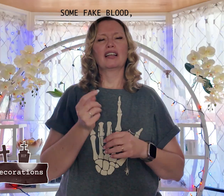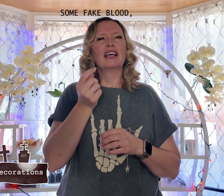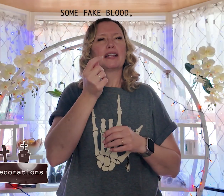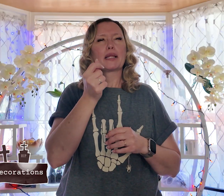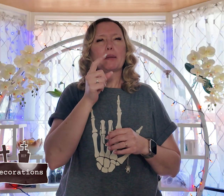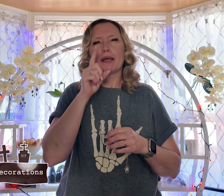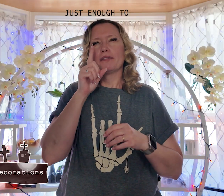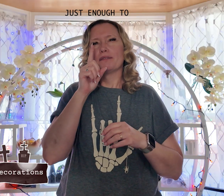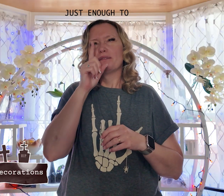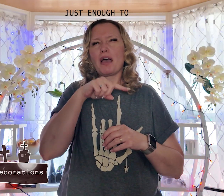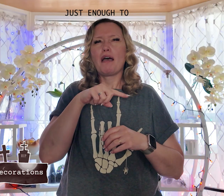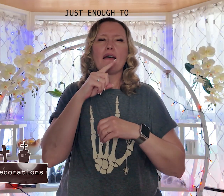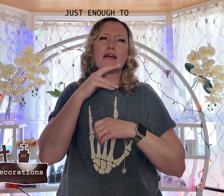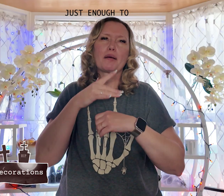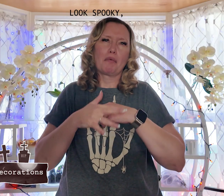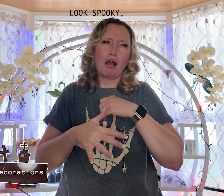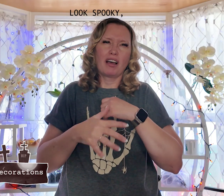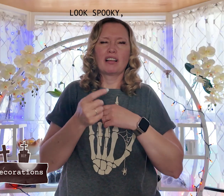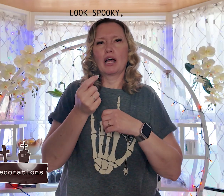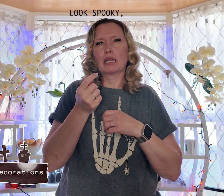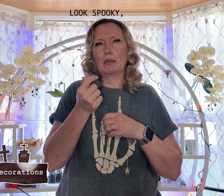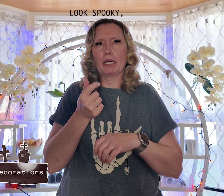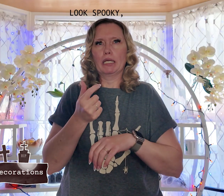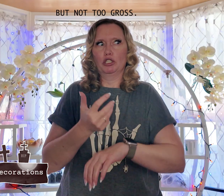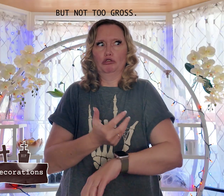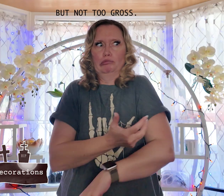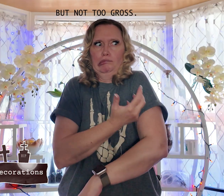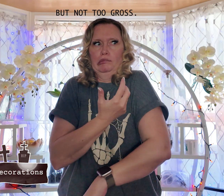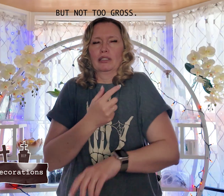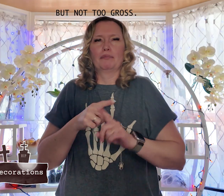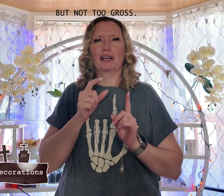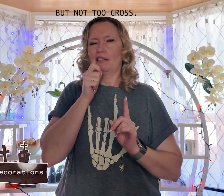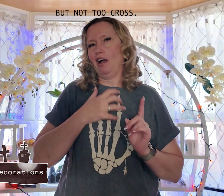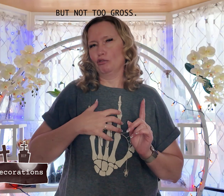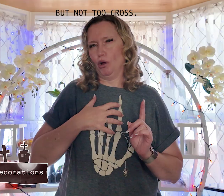blood, just enough to look spooky, but not too gross.